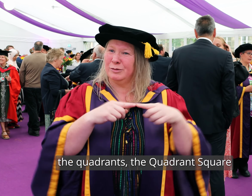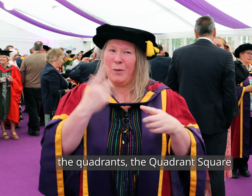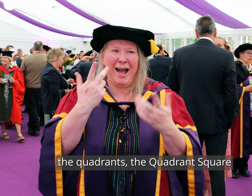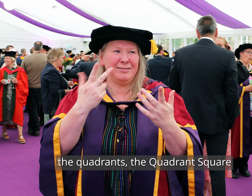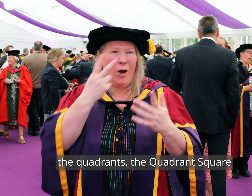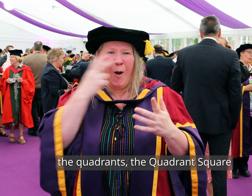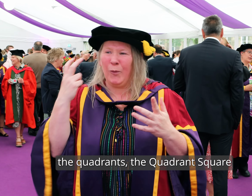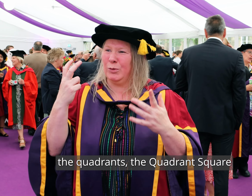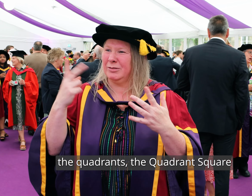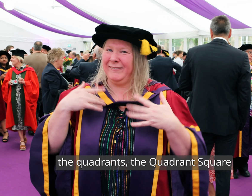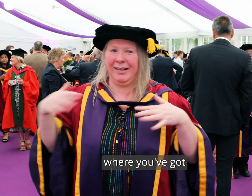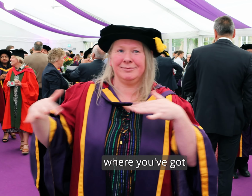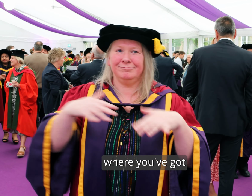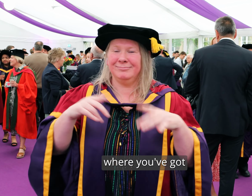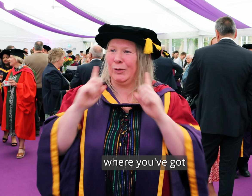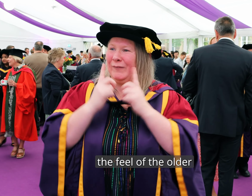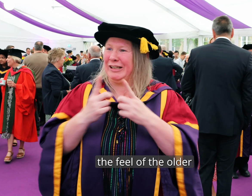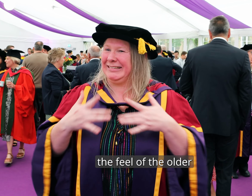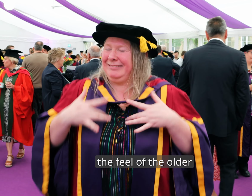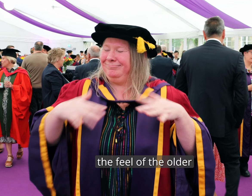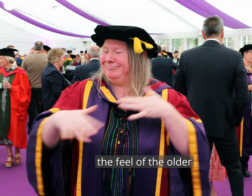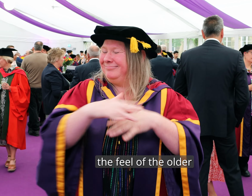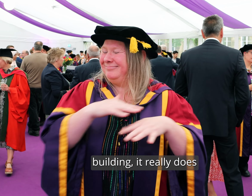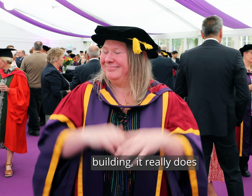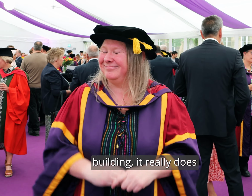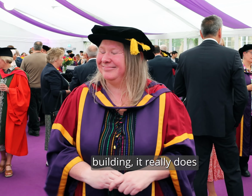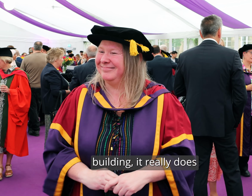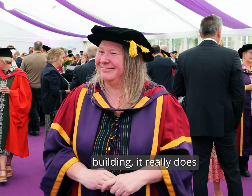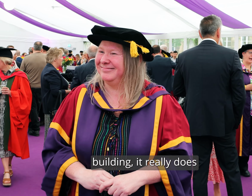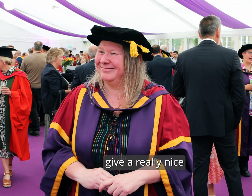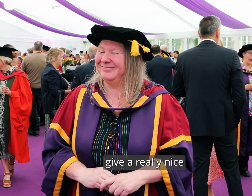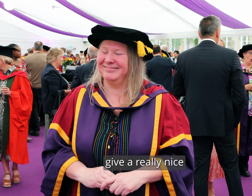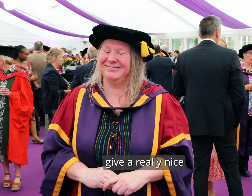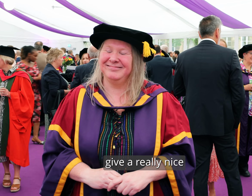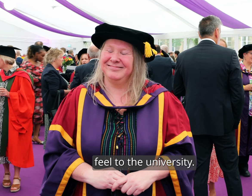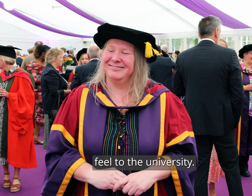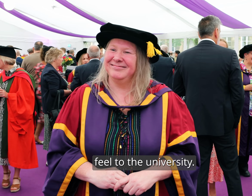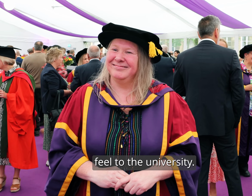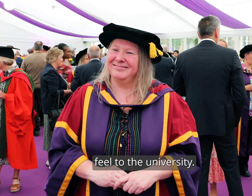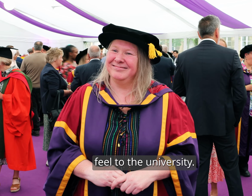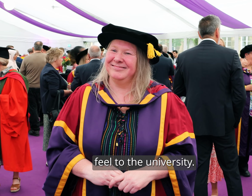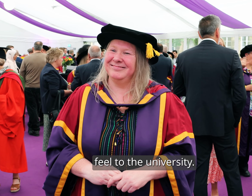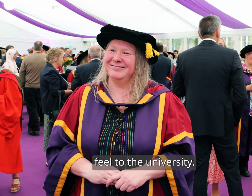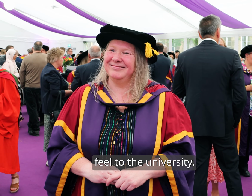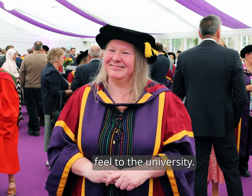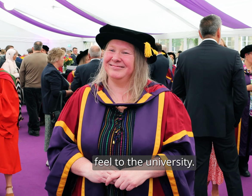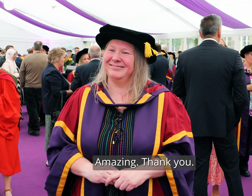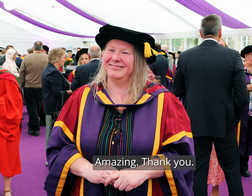the Quadrant Square where you've got the feel of the older building, it really does give a really nice feel to the University. Amazing,